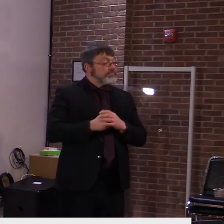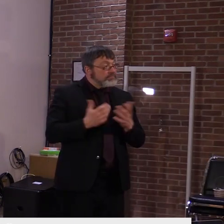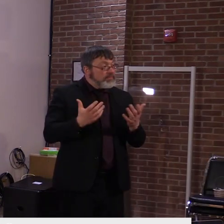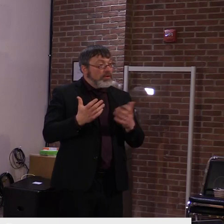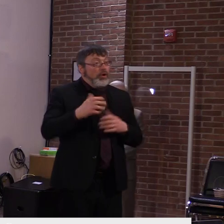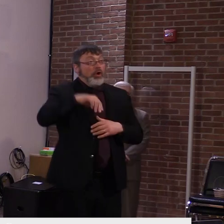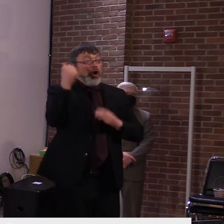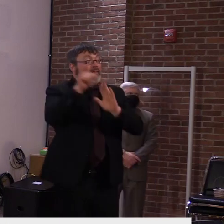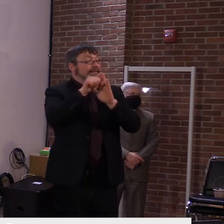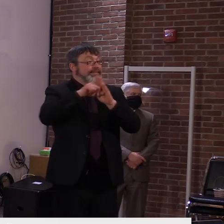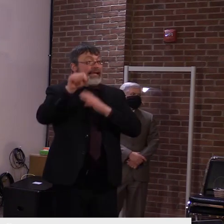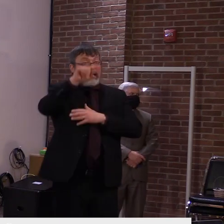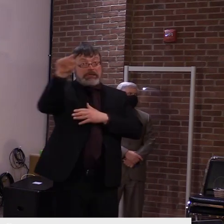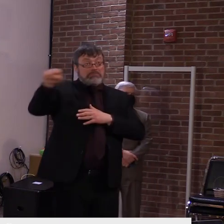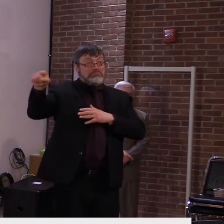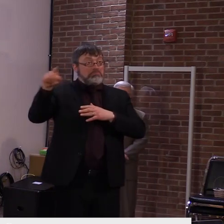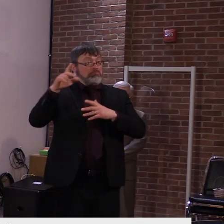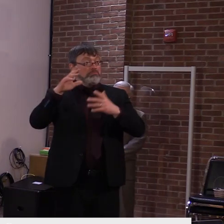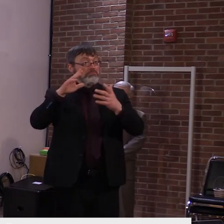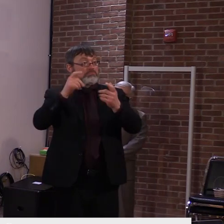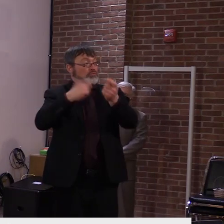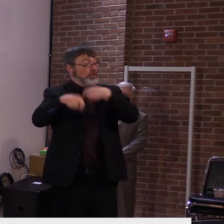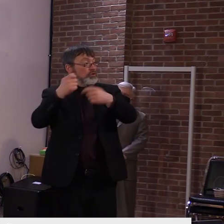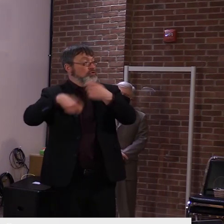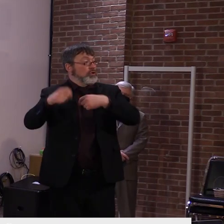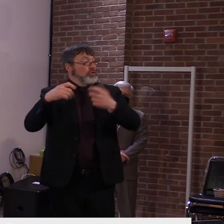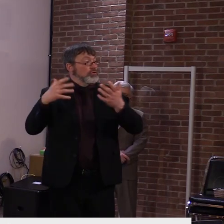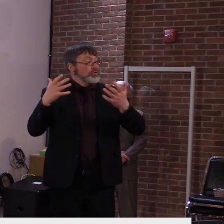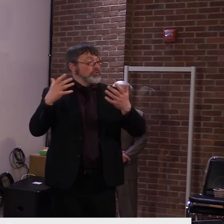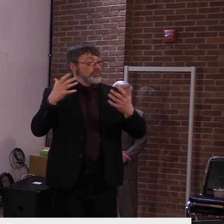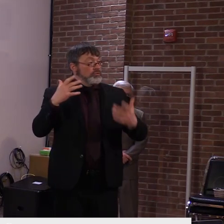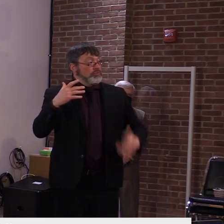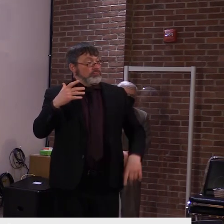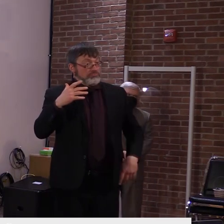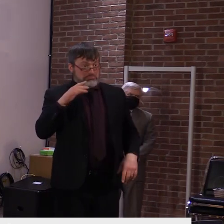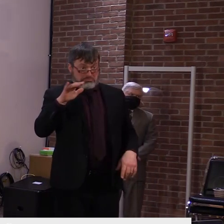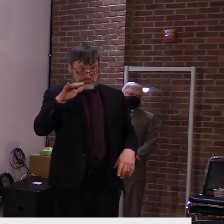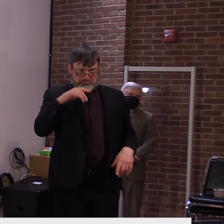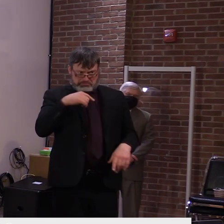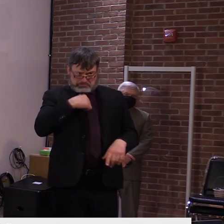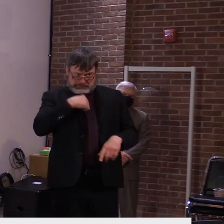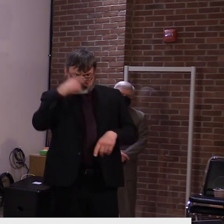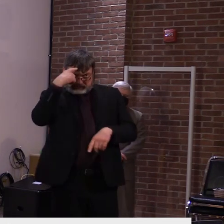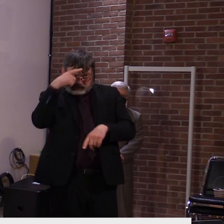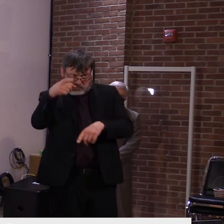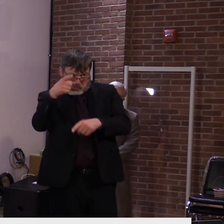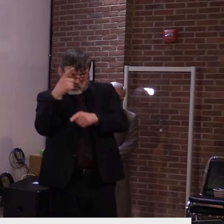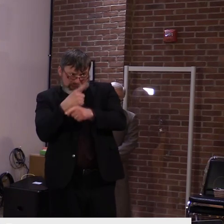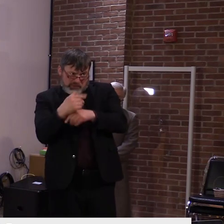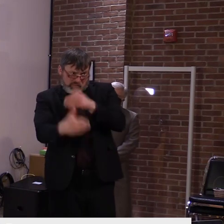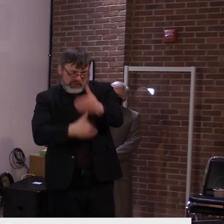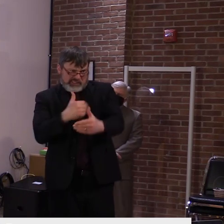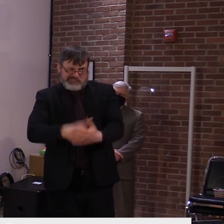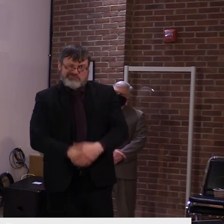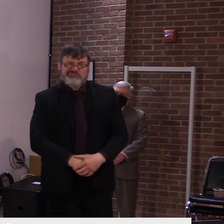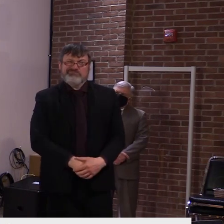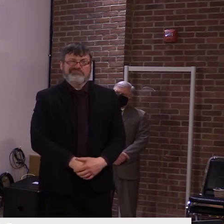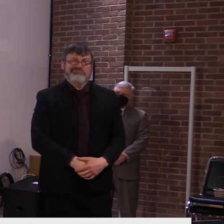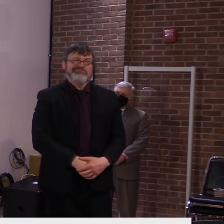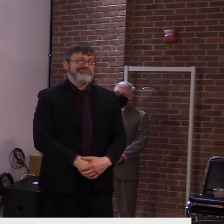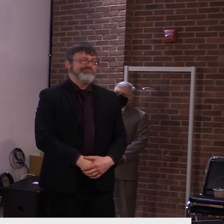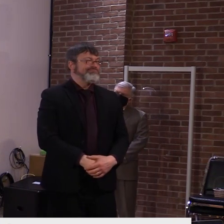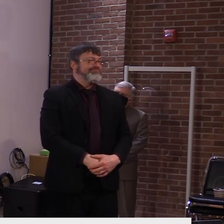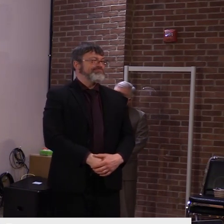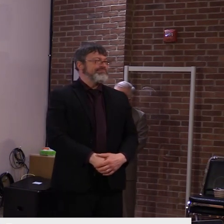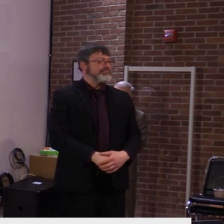this, doesn't mean it's the right thing to do. You know, we're a state of experiment, or a country of experiments in the individual